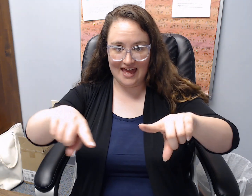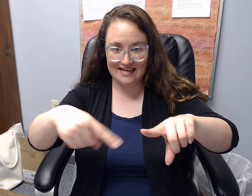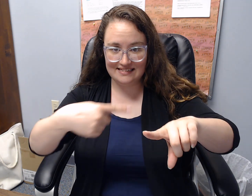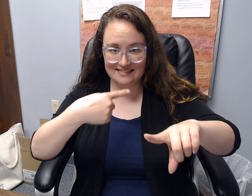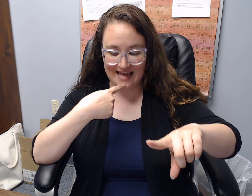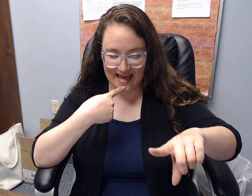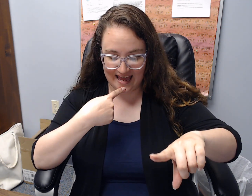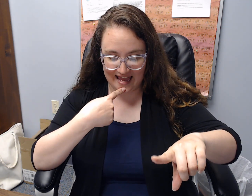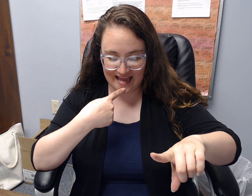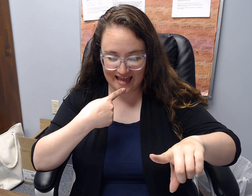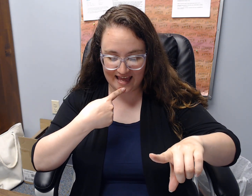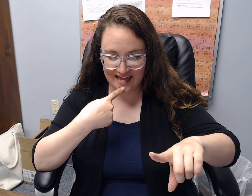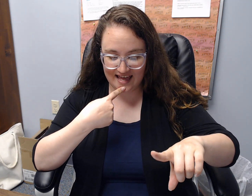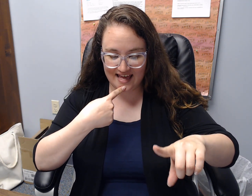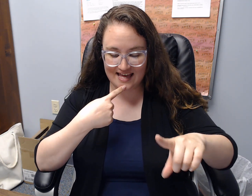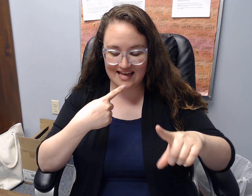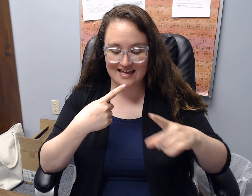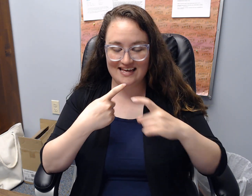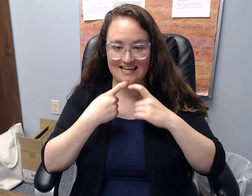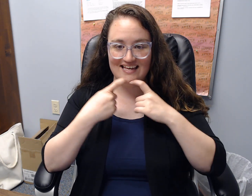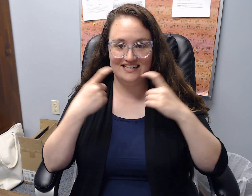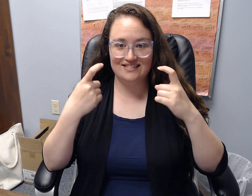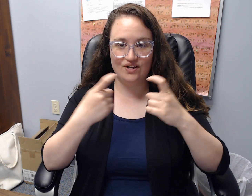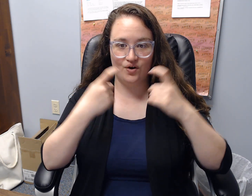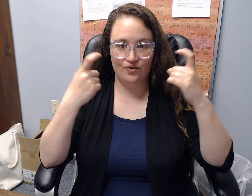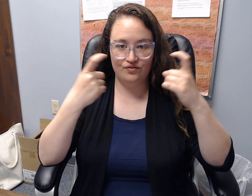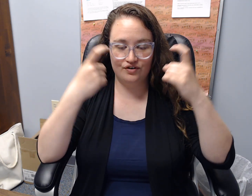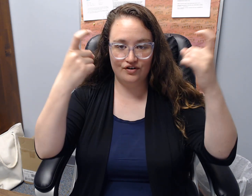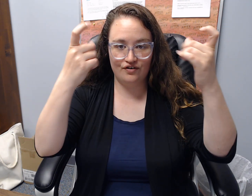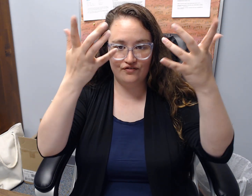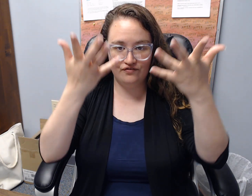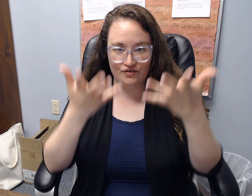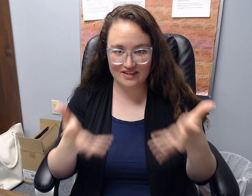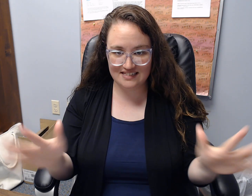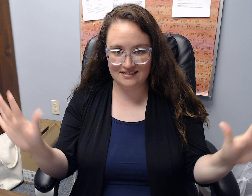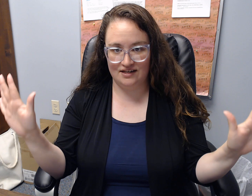They say it's over for the sinner,